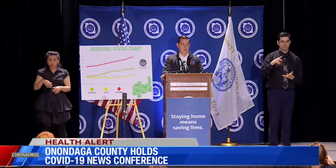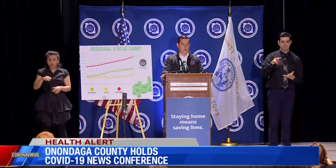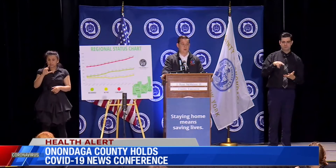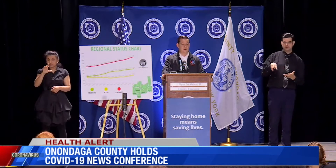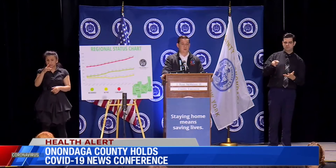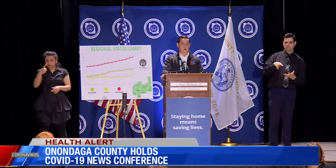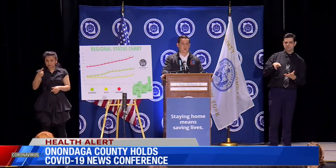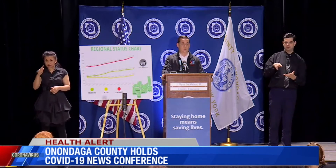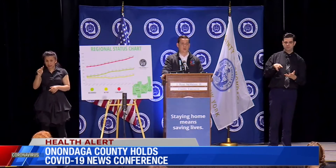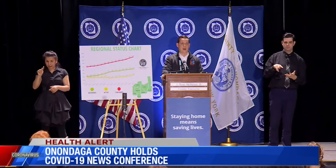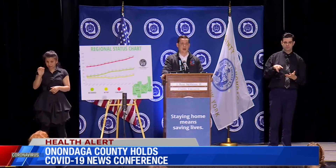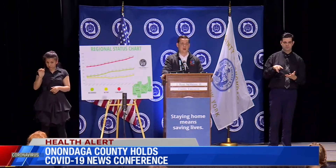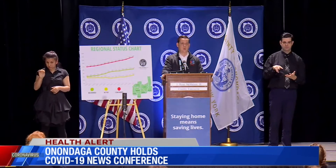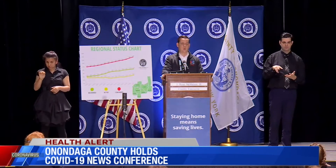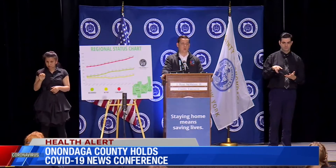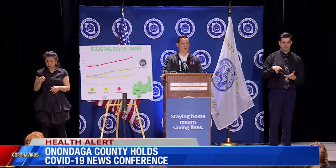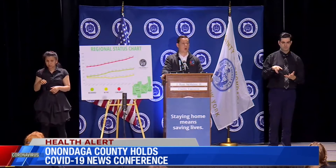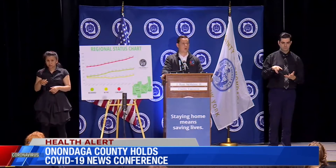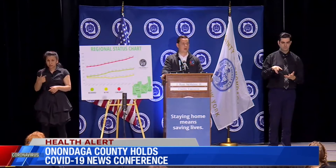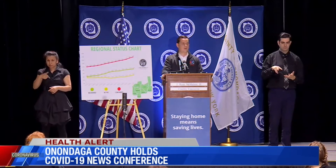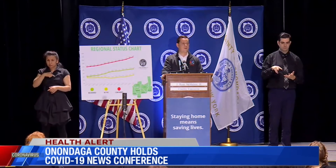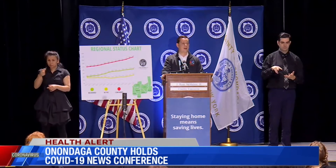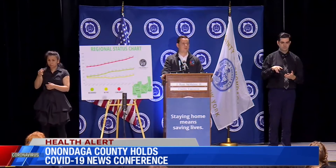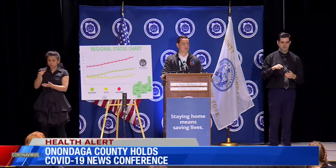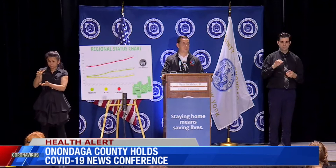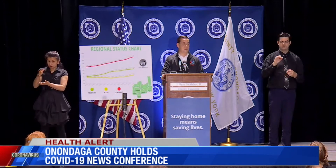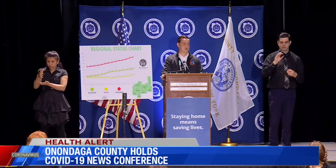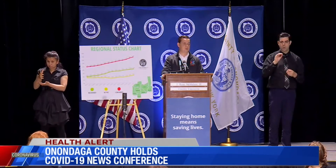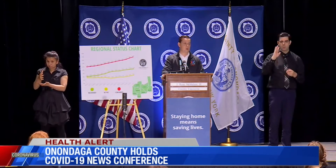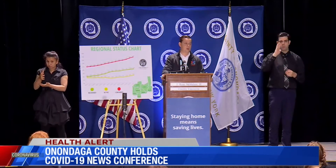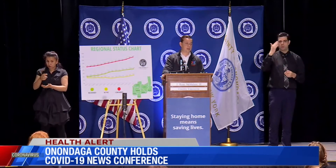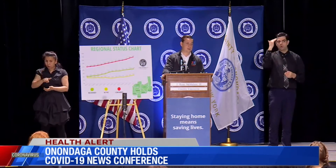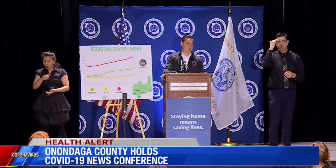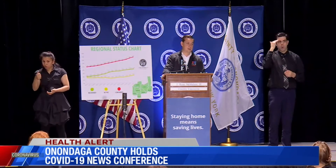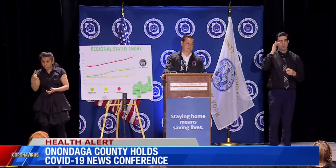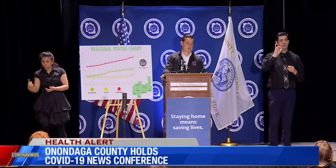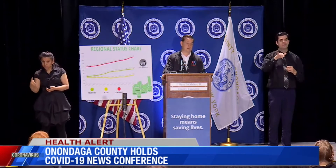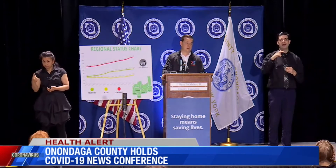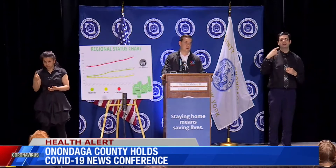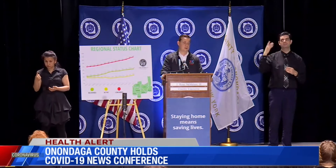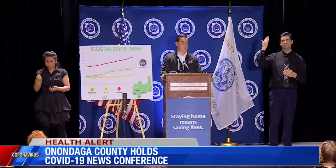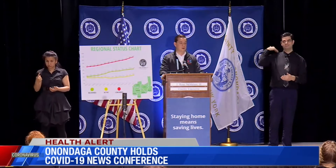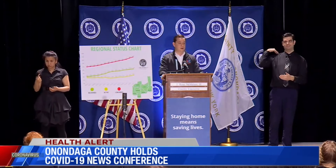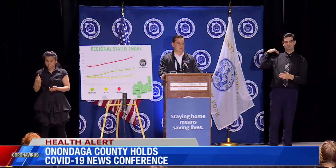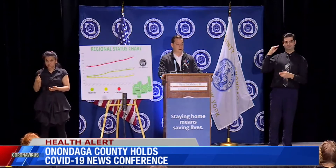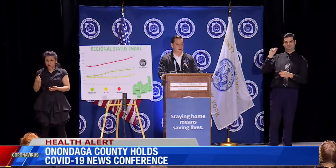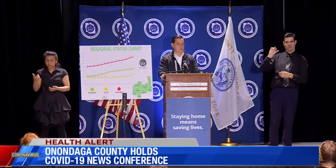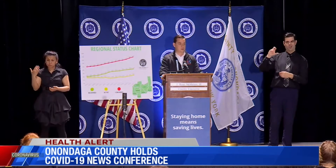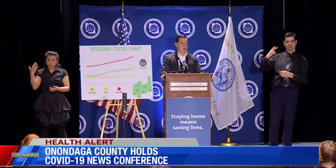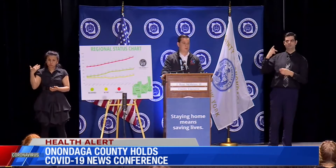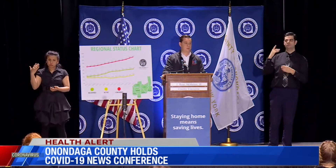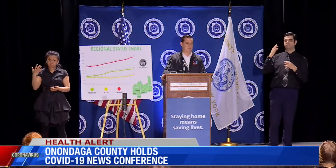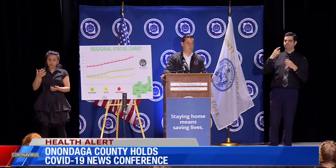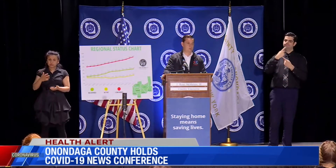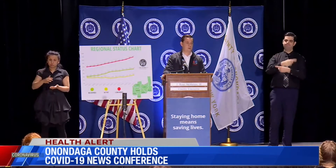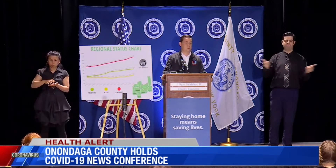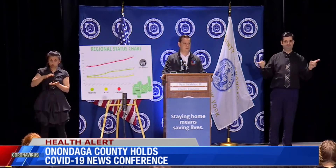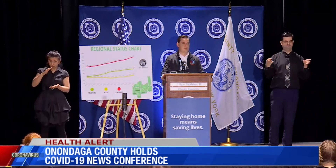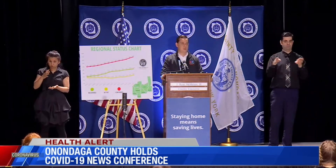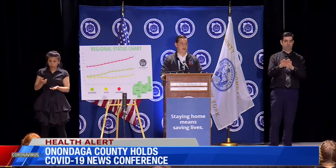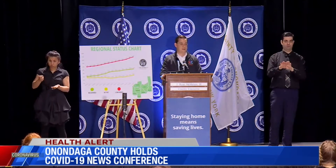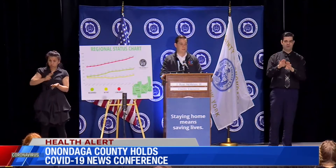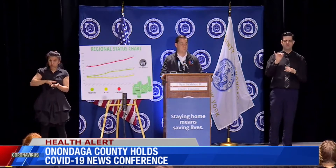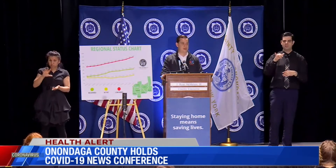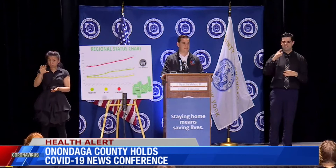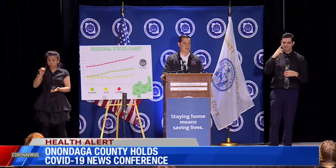period. So we were growing at 5% going into this. That's very good growth.